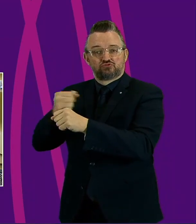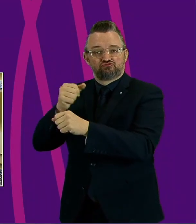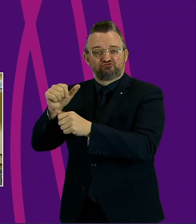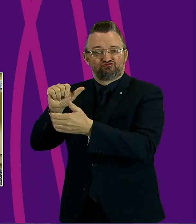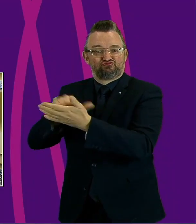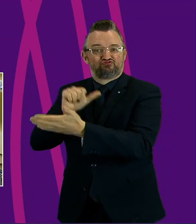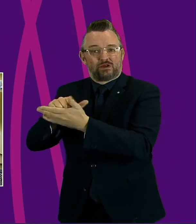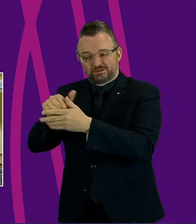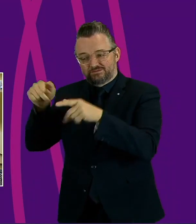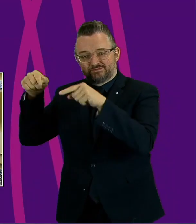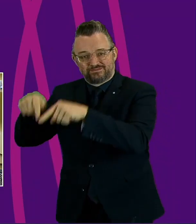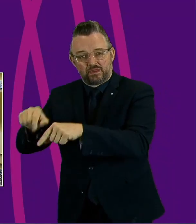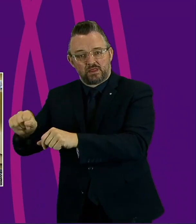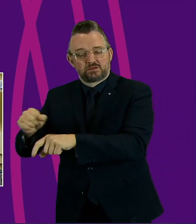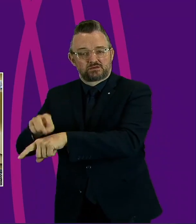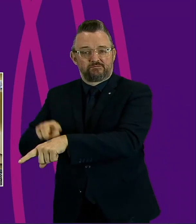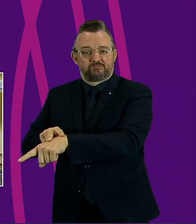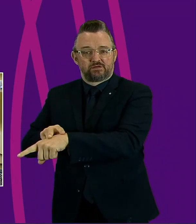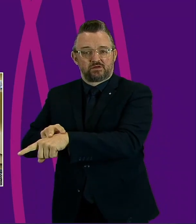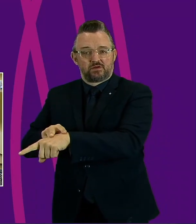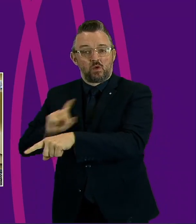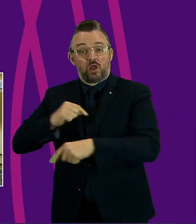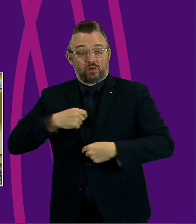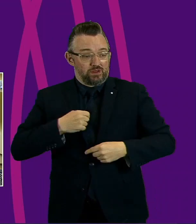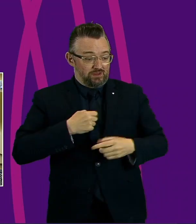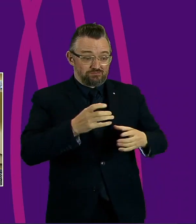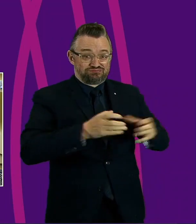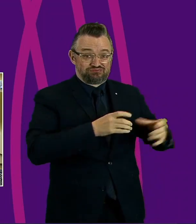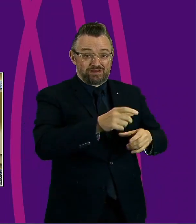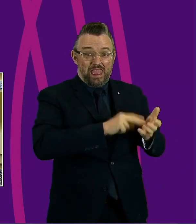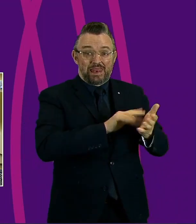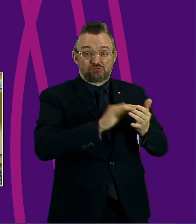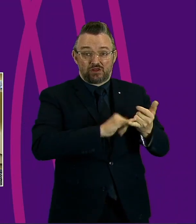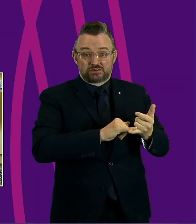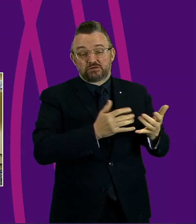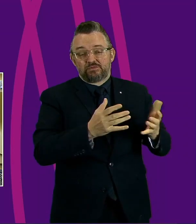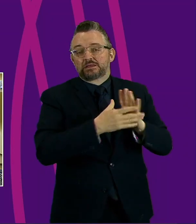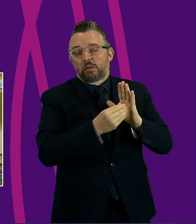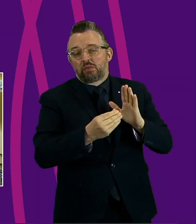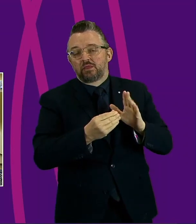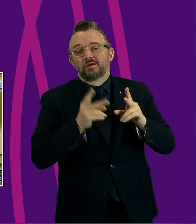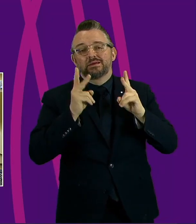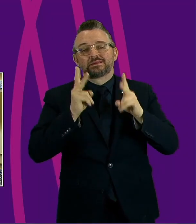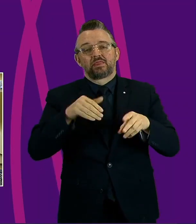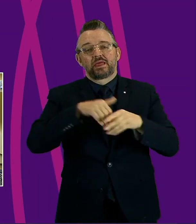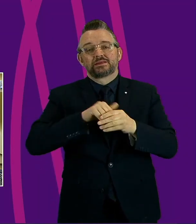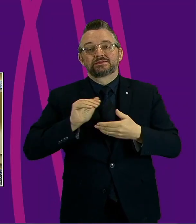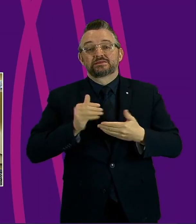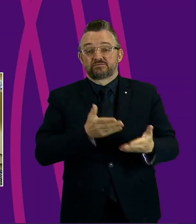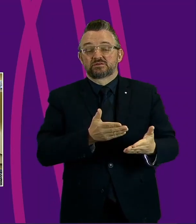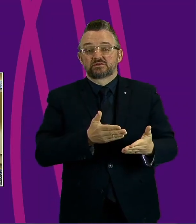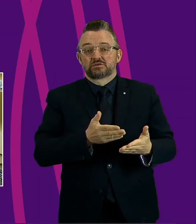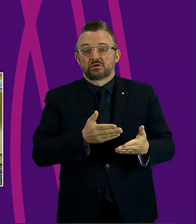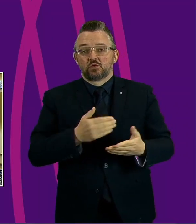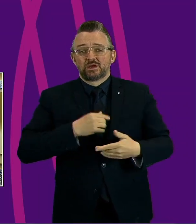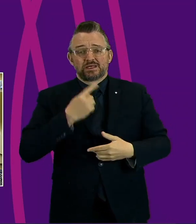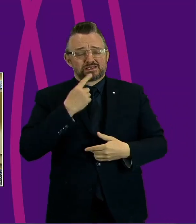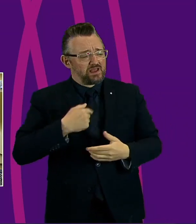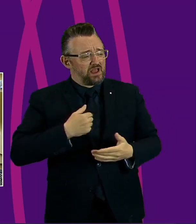their duties towards the staff who work for them. So if you take death in service, we covered this last week. I said it was our